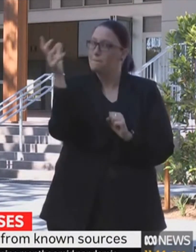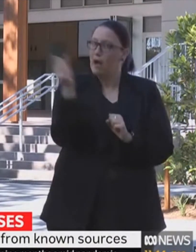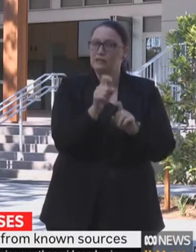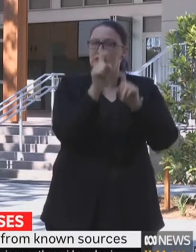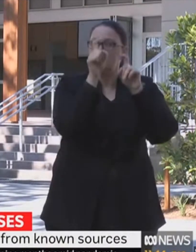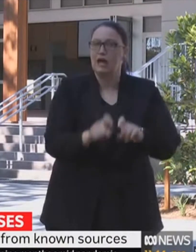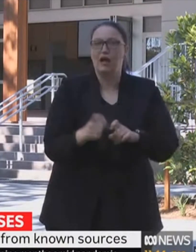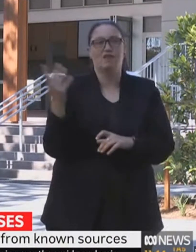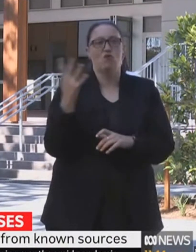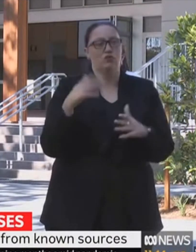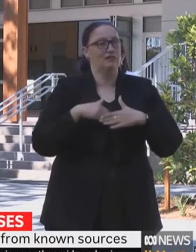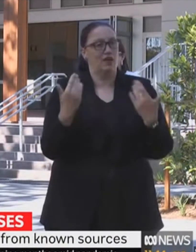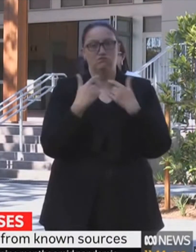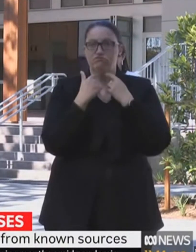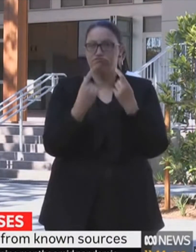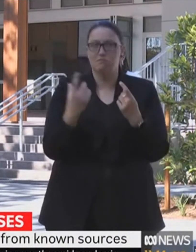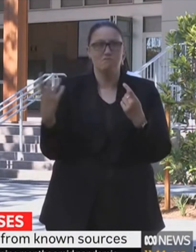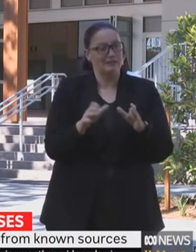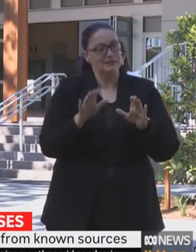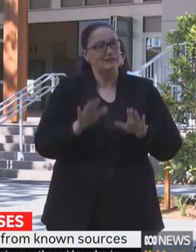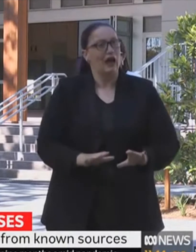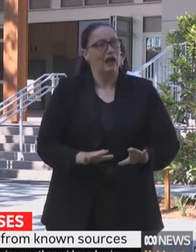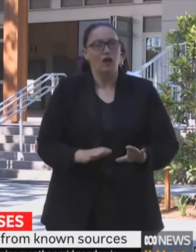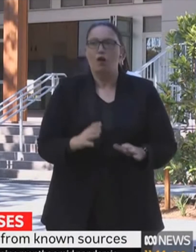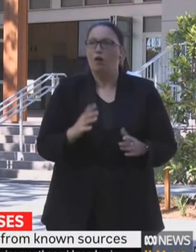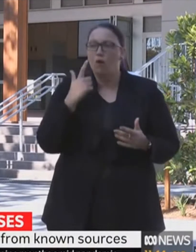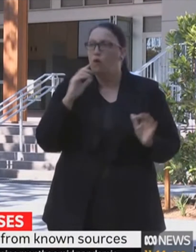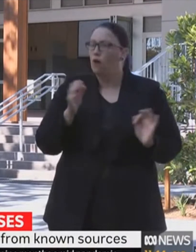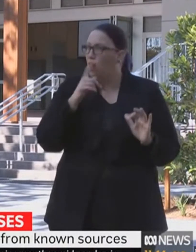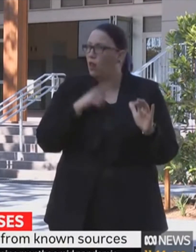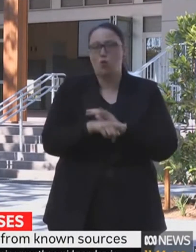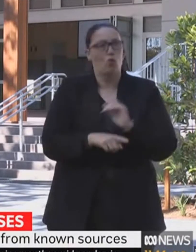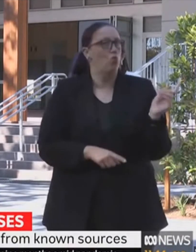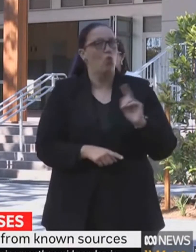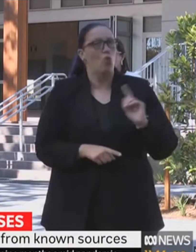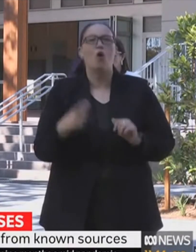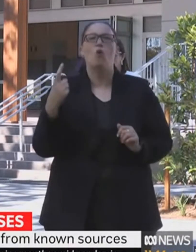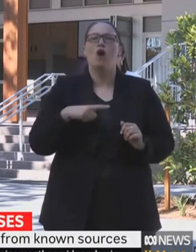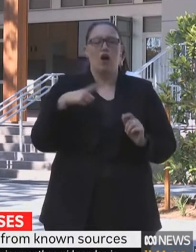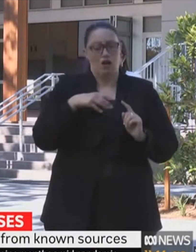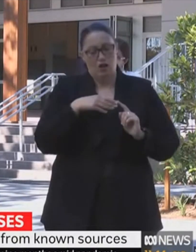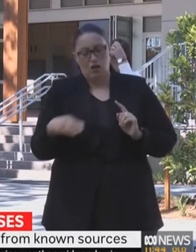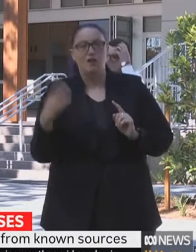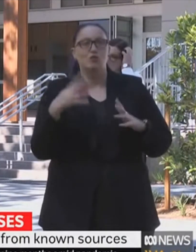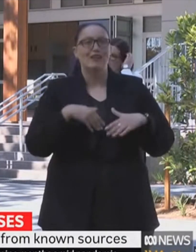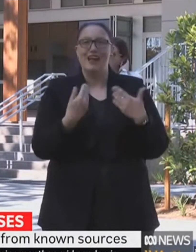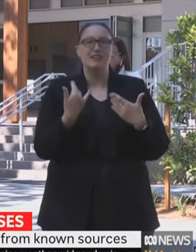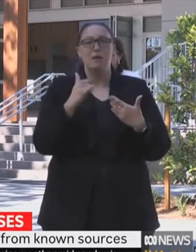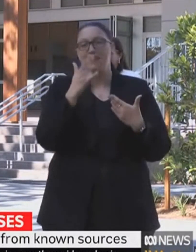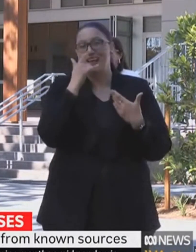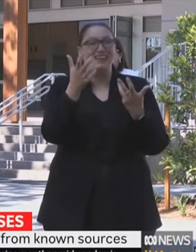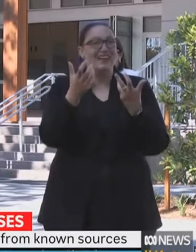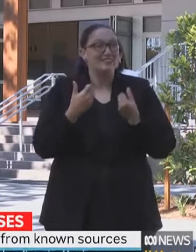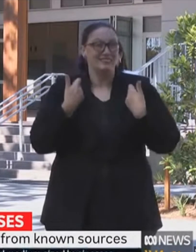14 days, you have to stay home 14 days. You may very well develop the disease and become contagious on